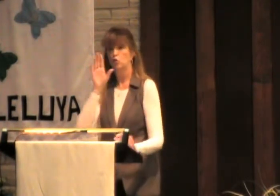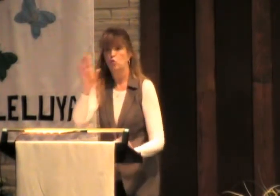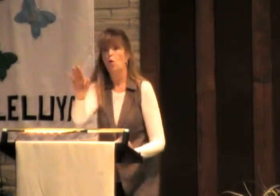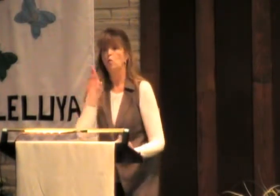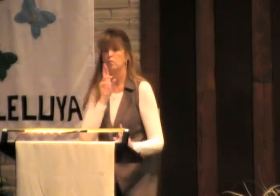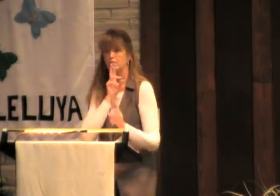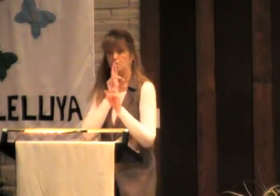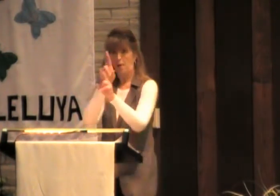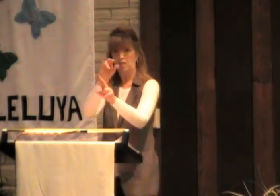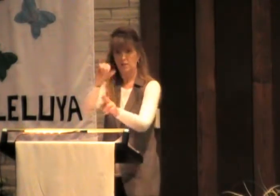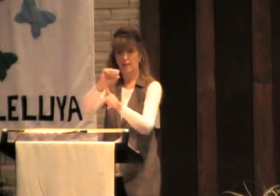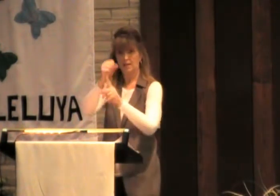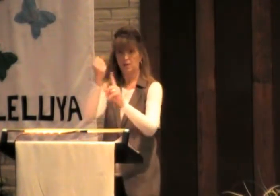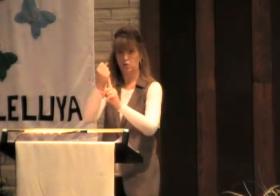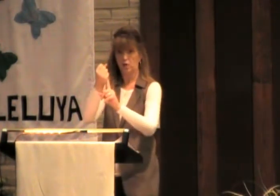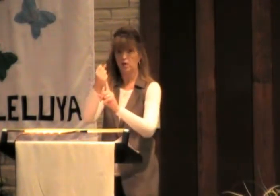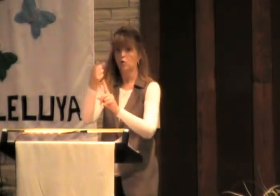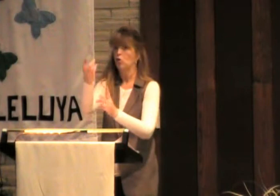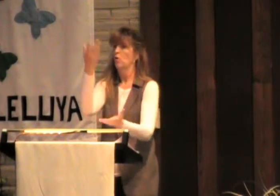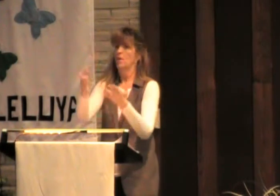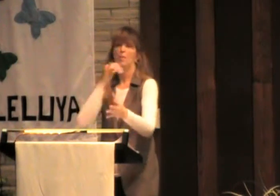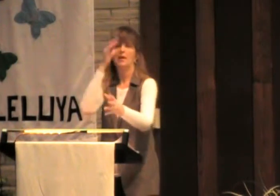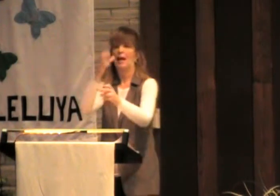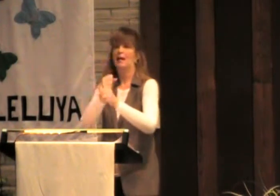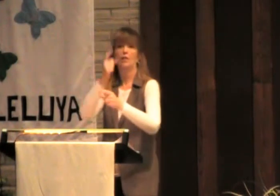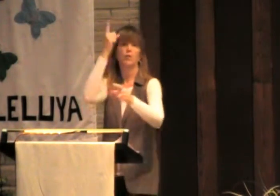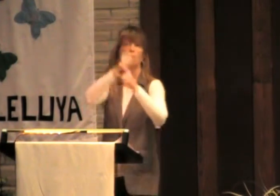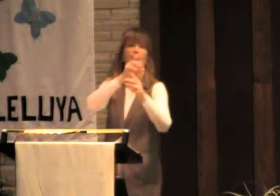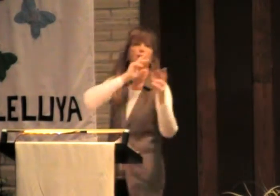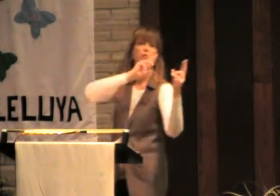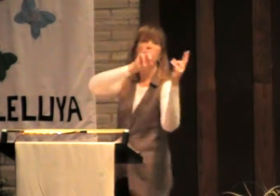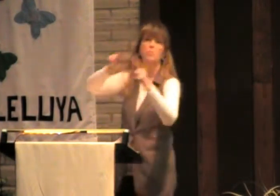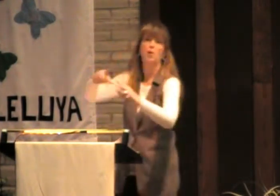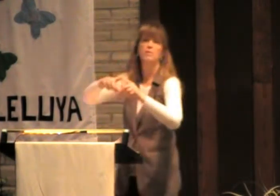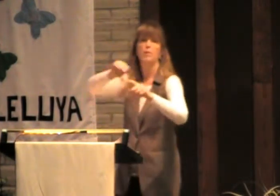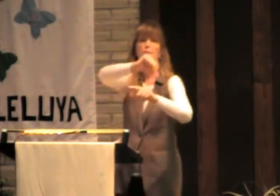important, and your response to that situation,